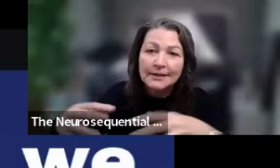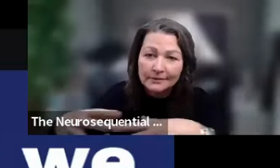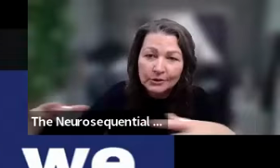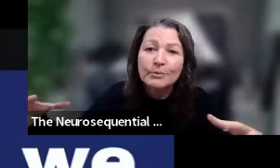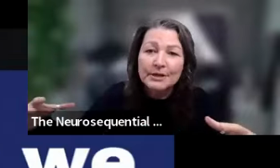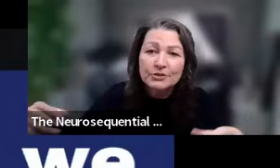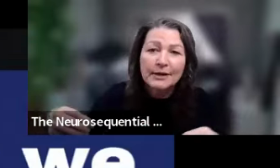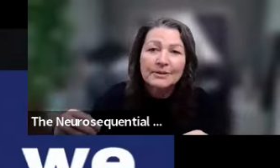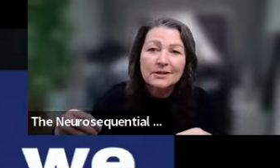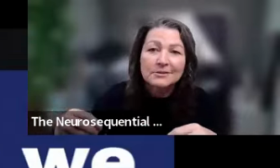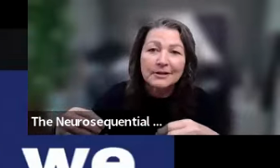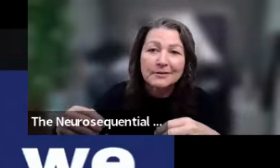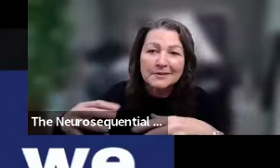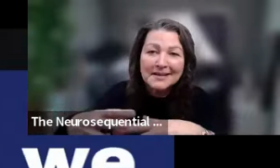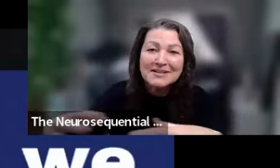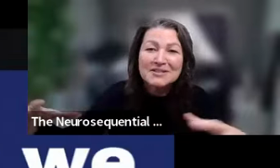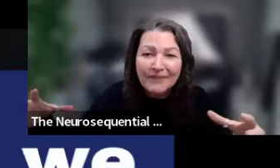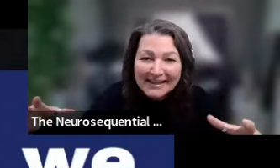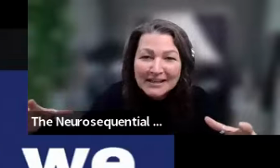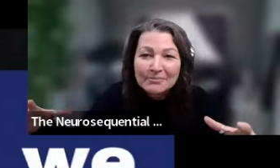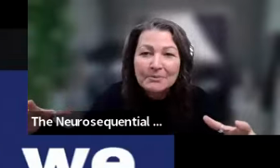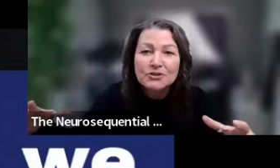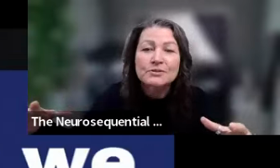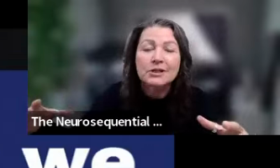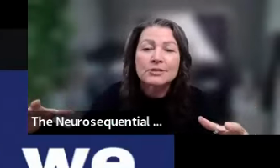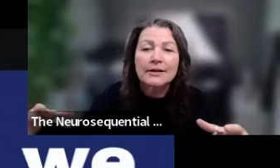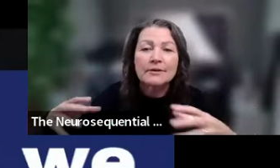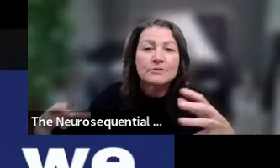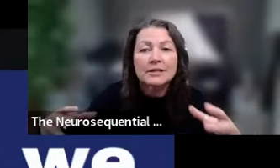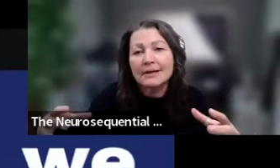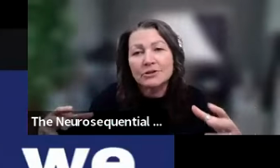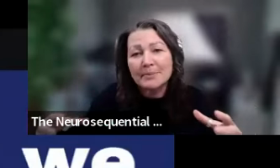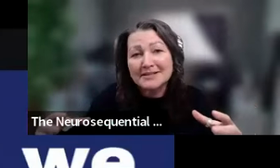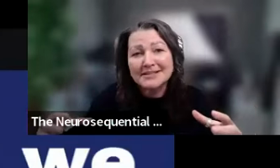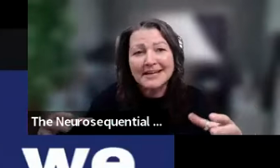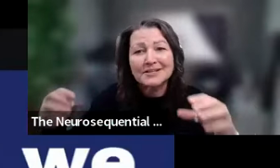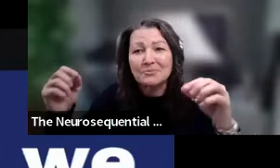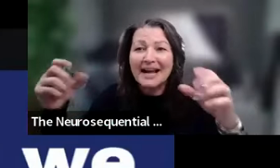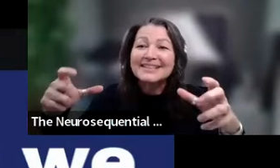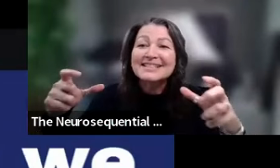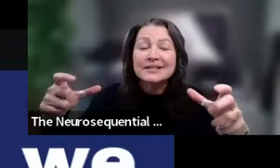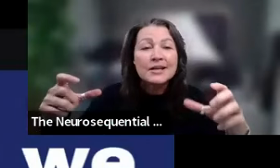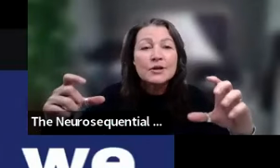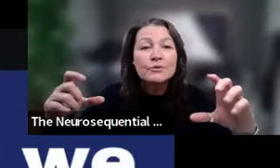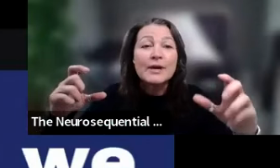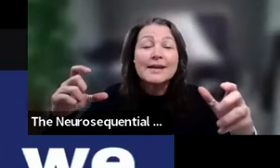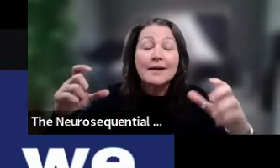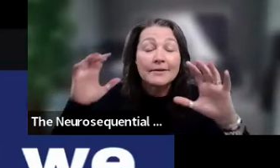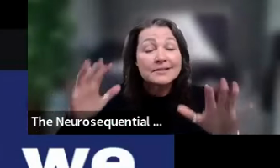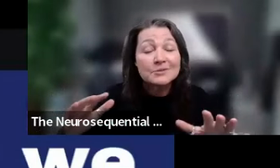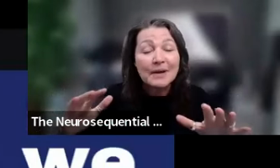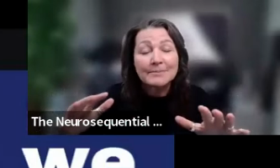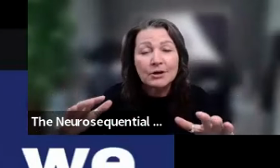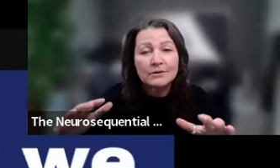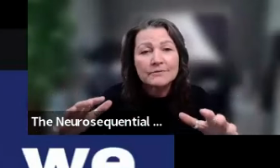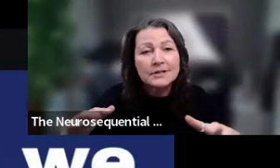try to look at the global picture like we talked about, dividing up those caregivers and getting your best guess. When I listen,